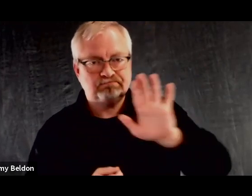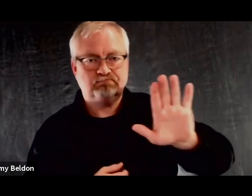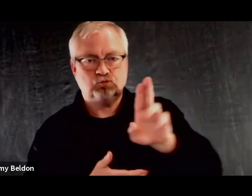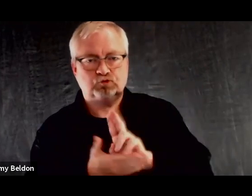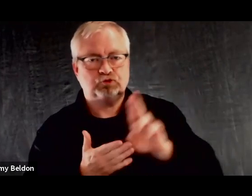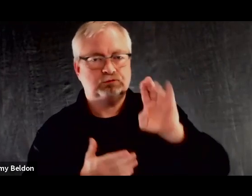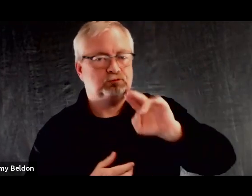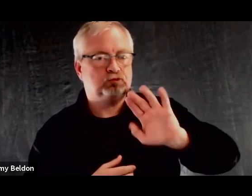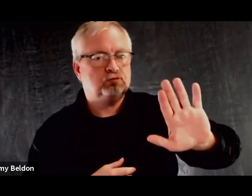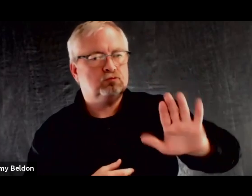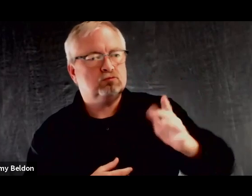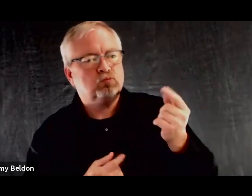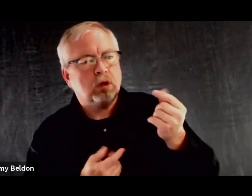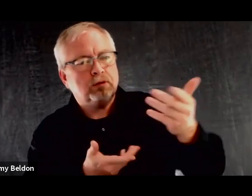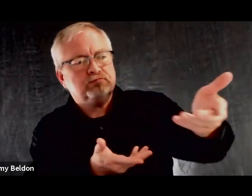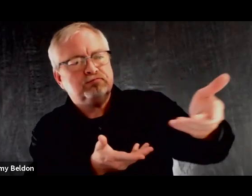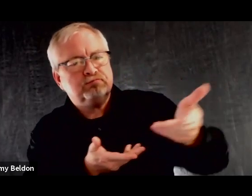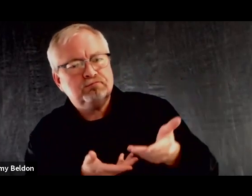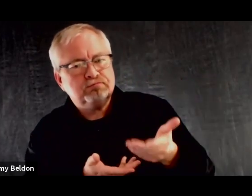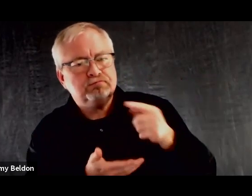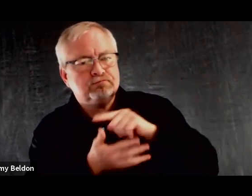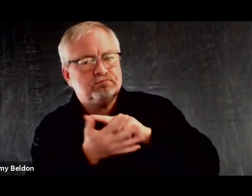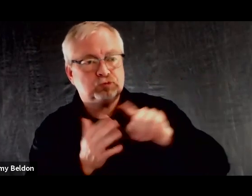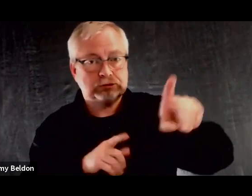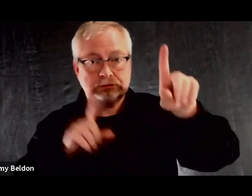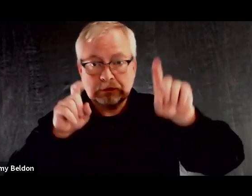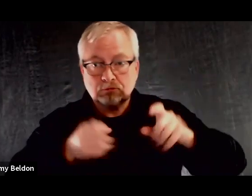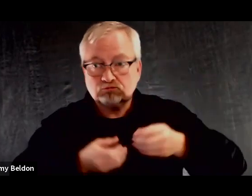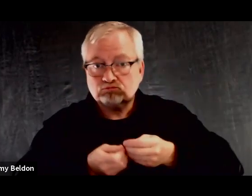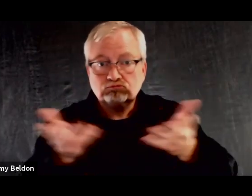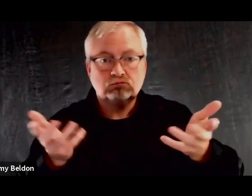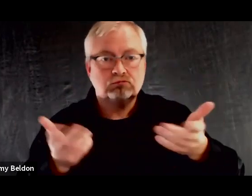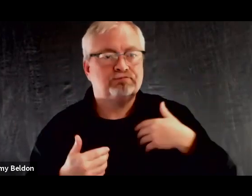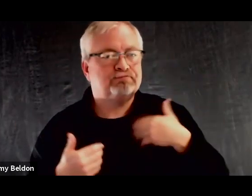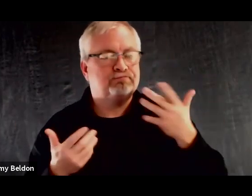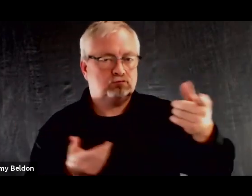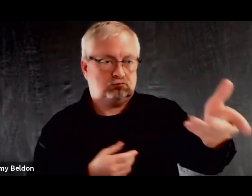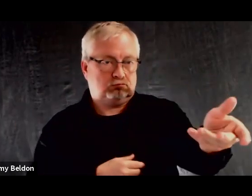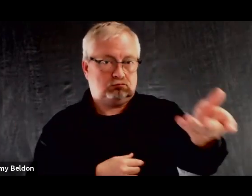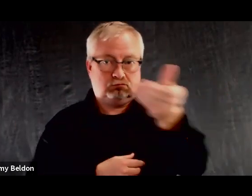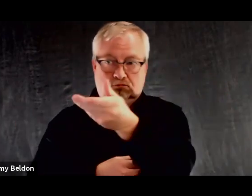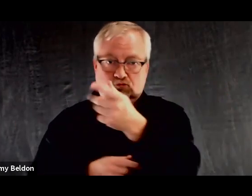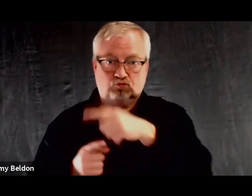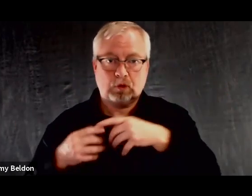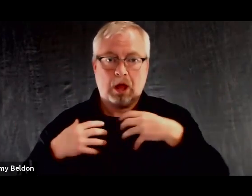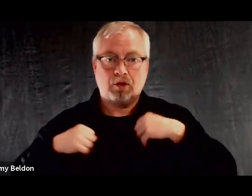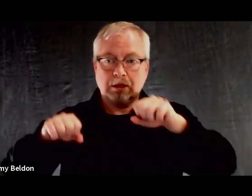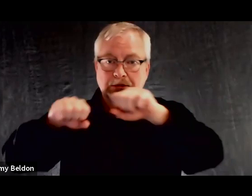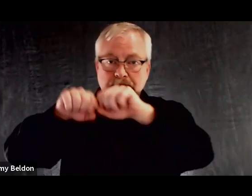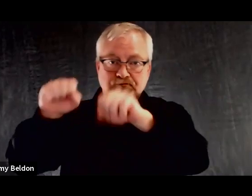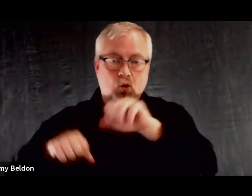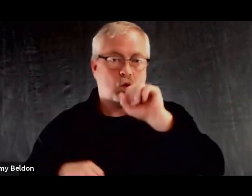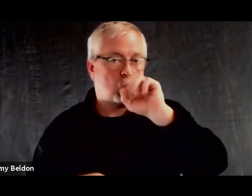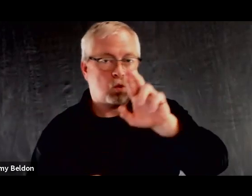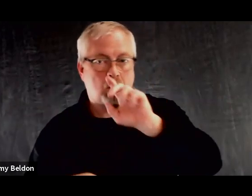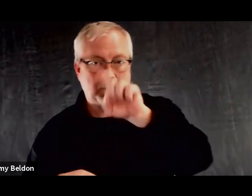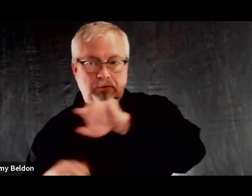to do that testing for other health systems or whether those would all be tests that would be administered through the university system